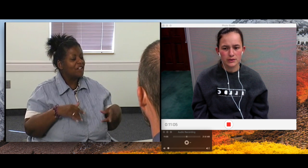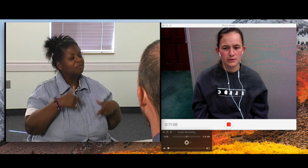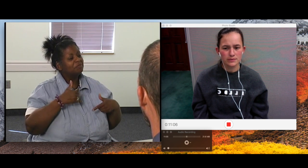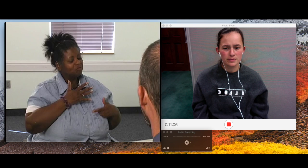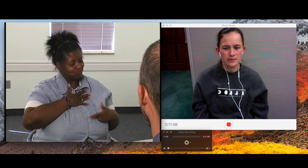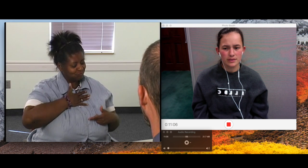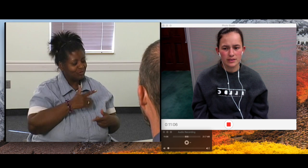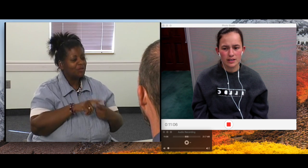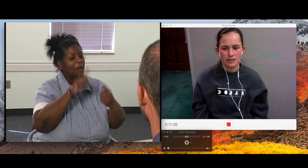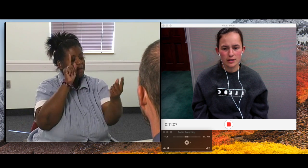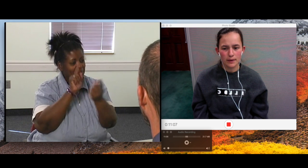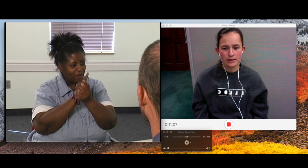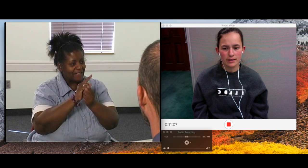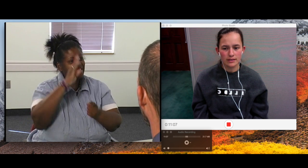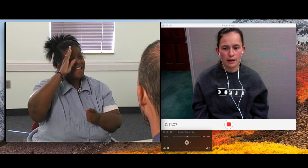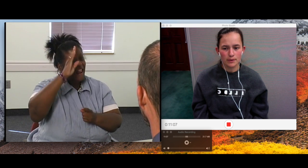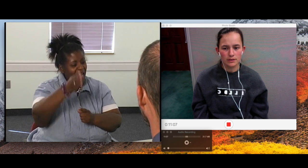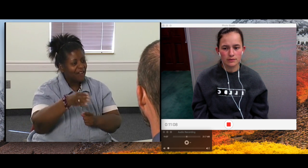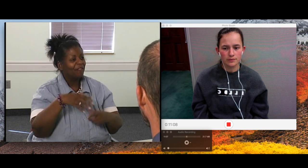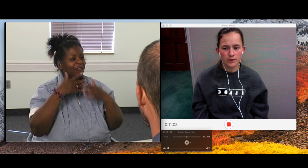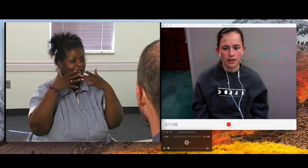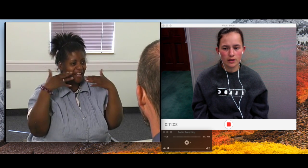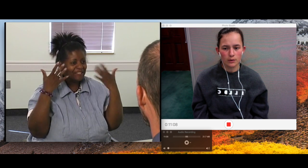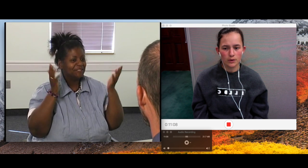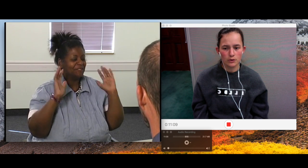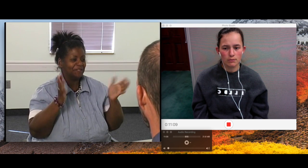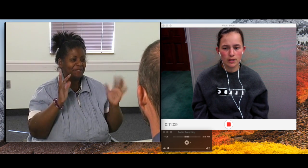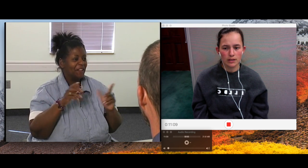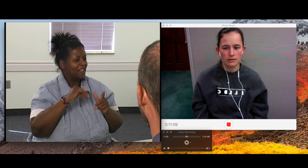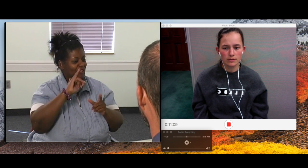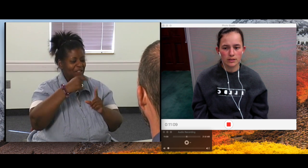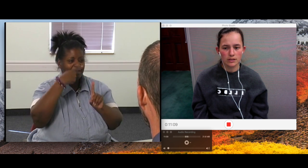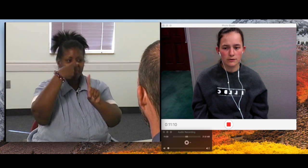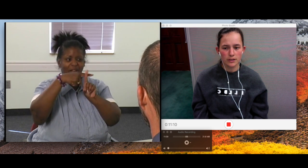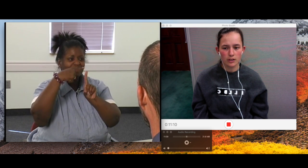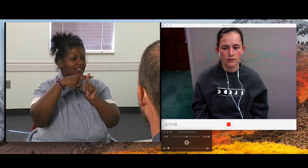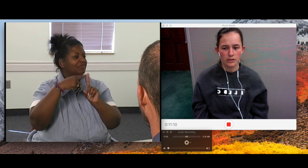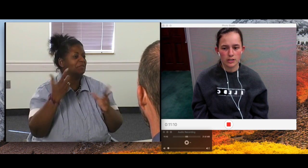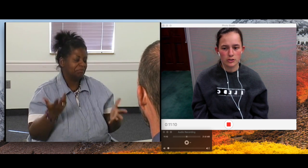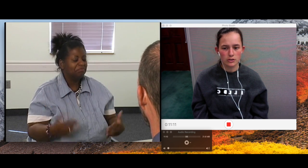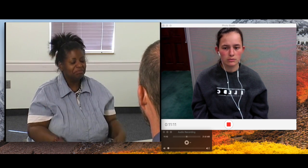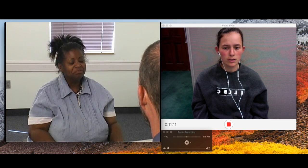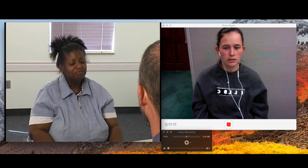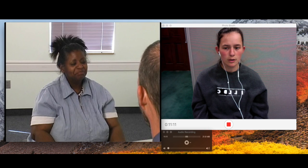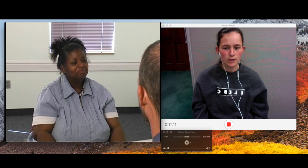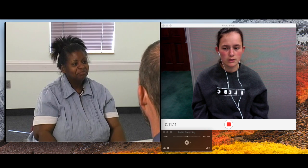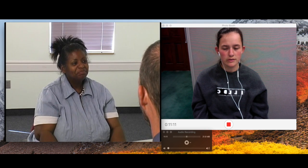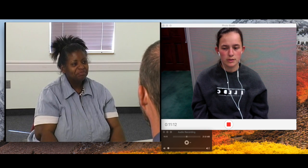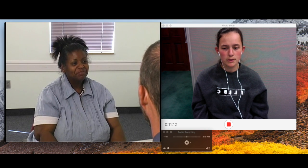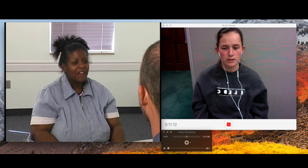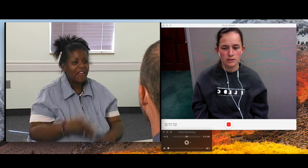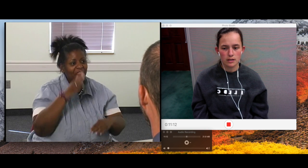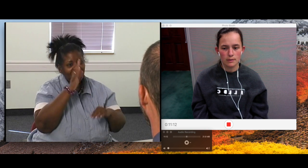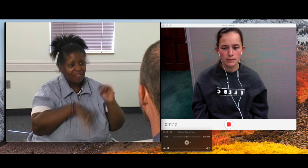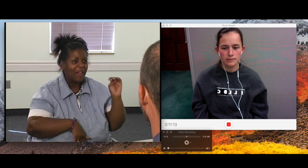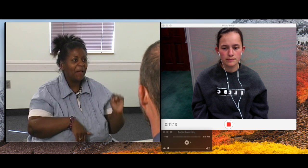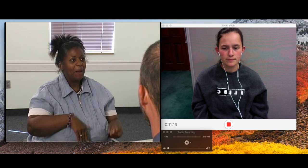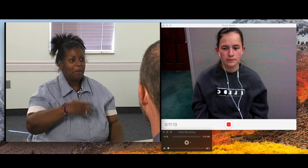No, not a lot of bad things happen. We usually meet, it's a friendly conversation, a lot of positive experiences